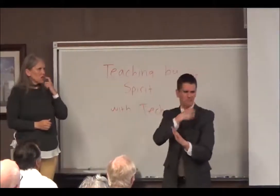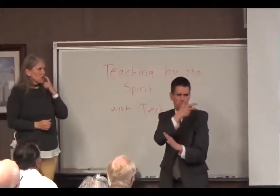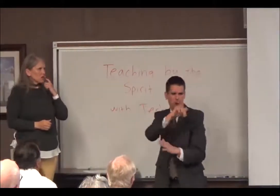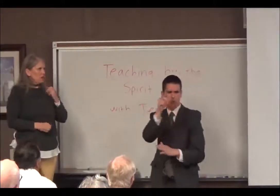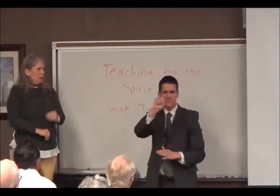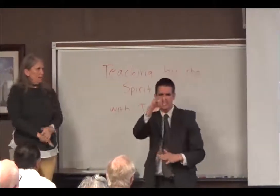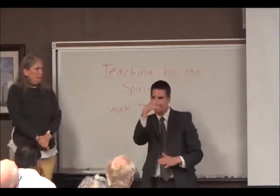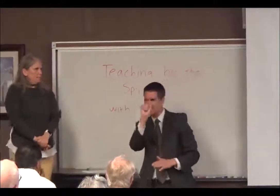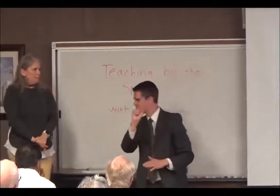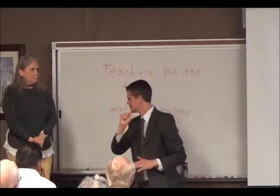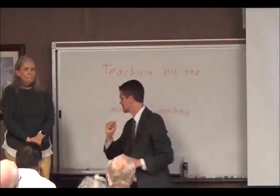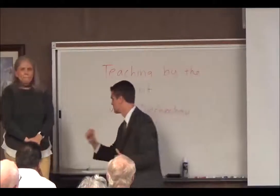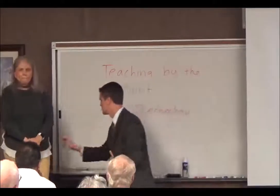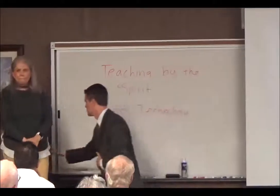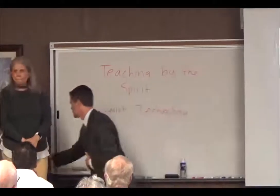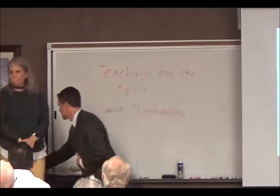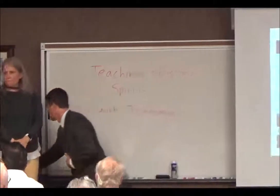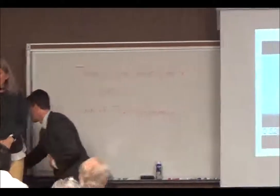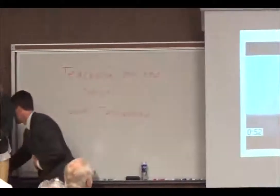more message before I have another question.